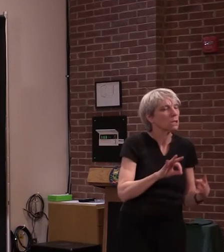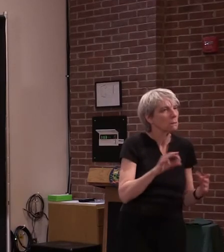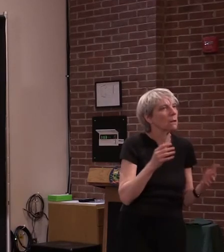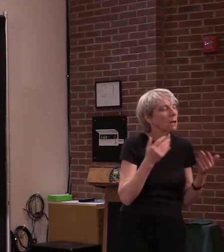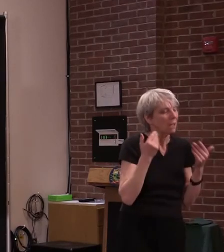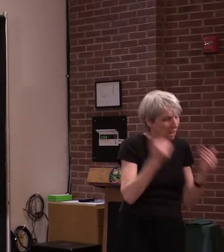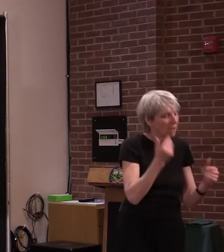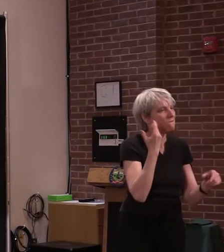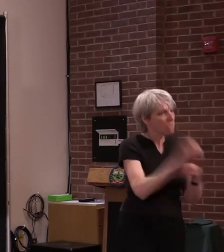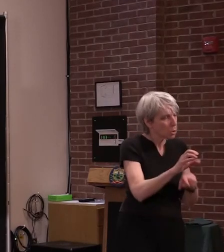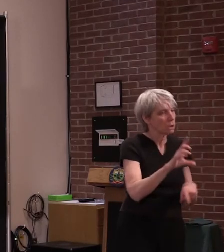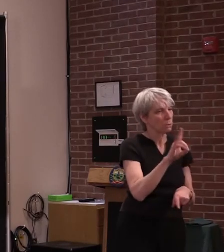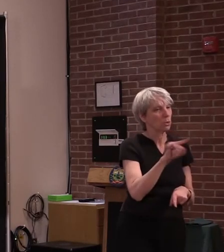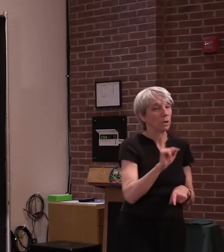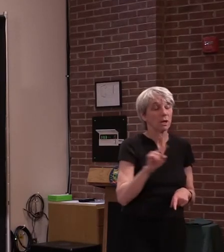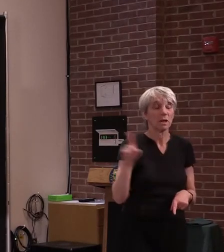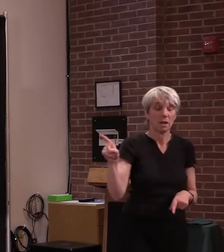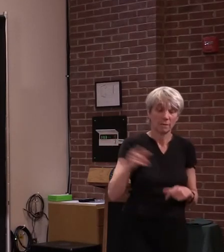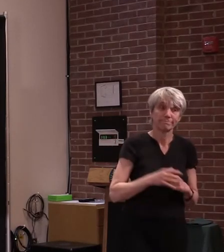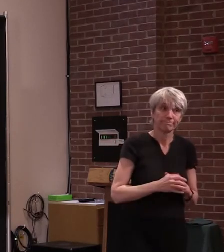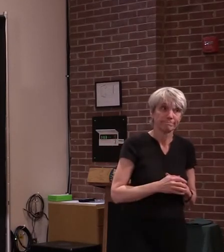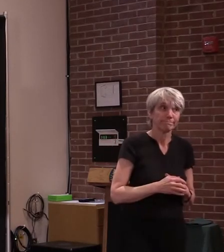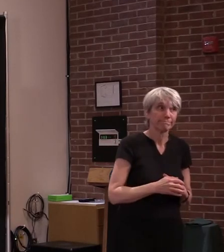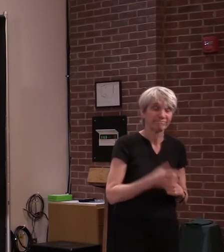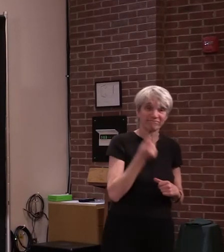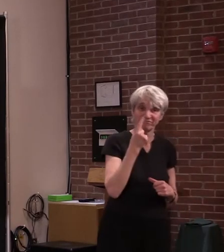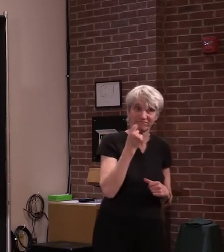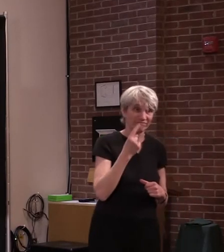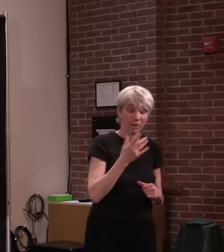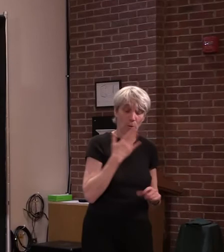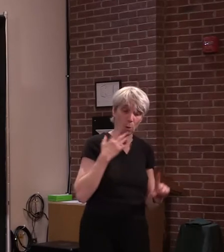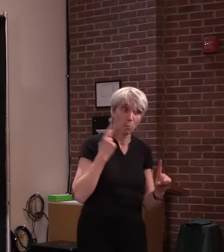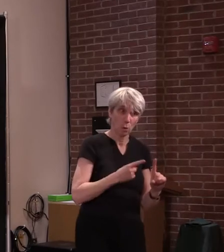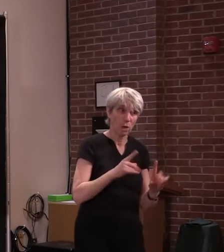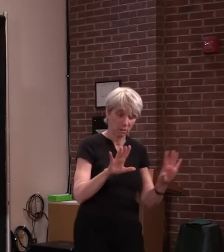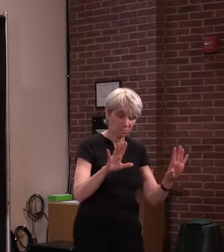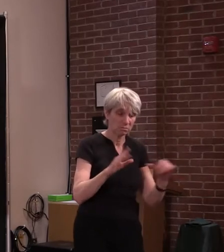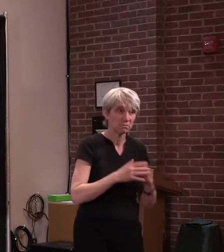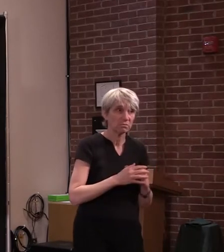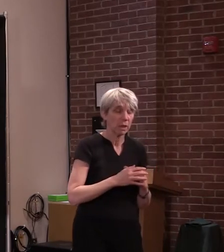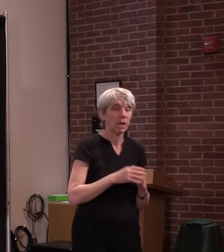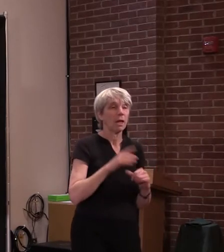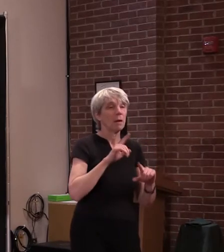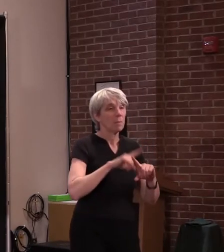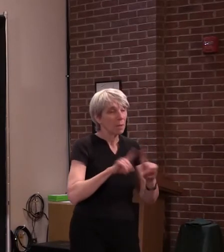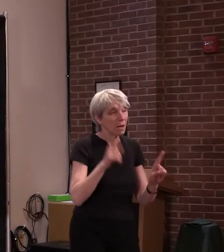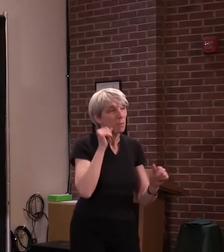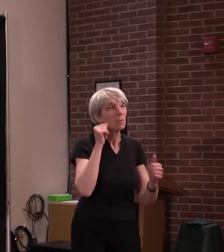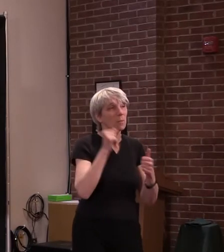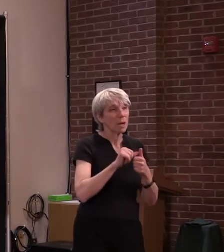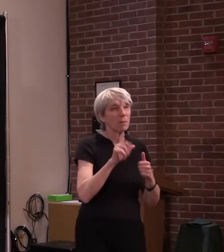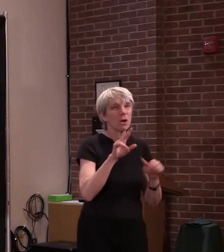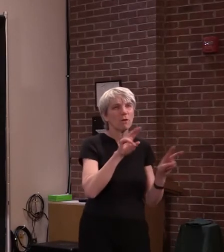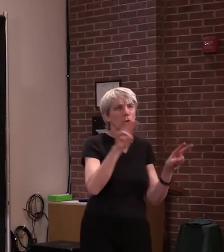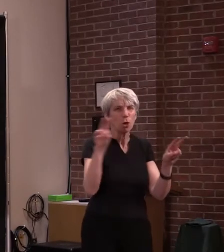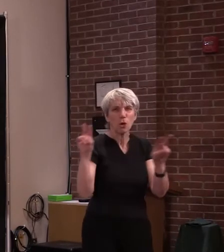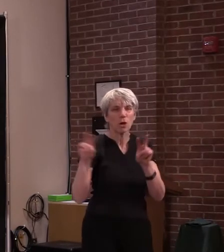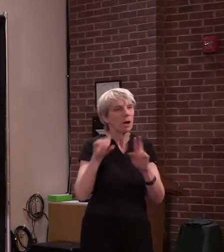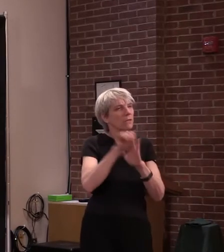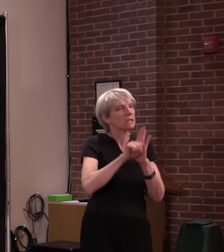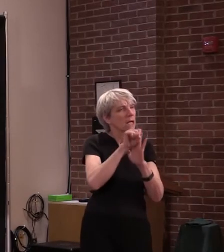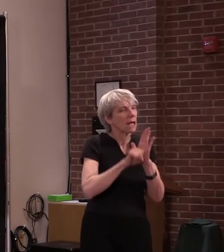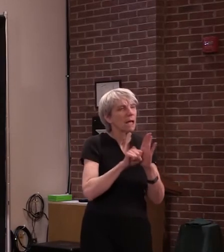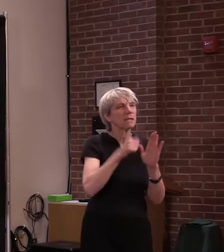think, Ham, you make a great point, but if you look at the vaccination rates across the country